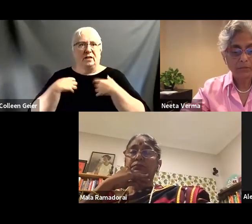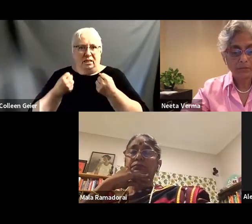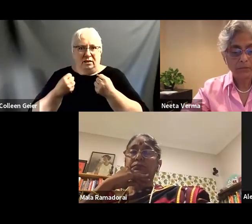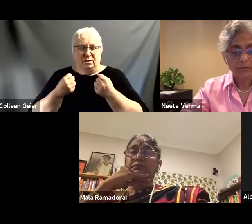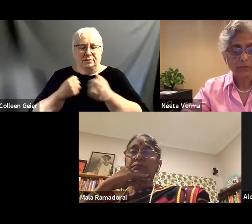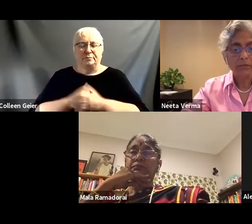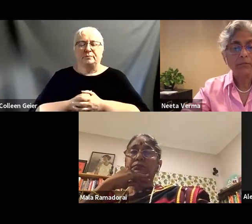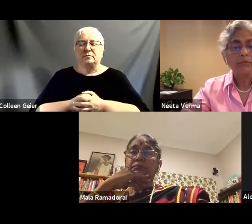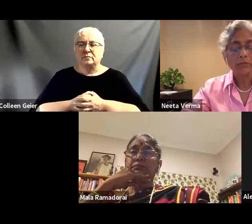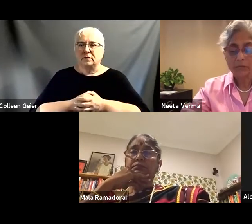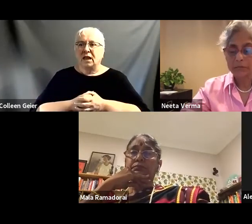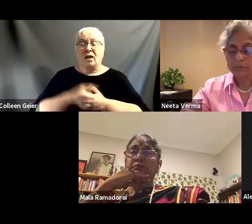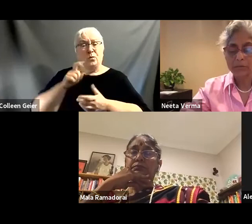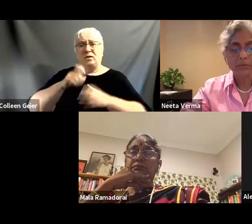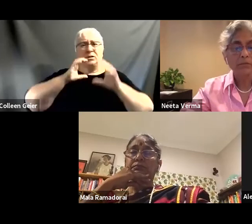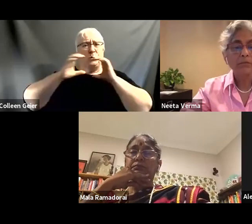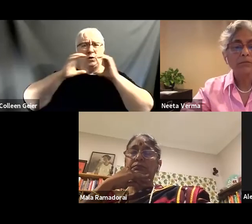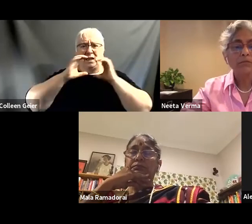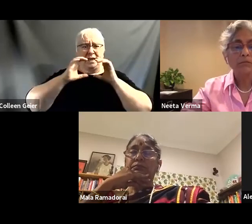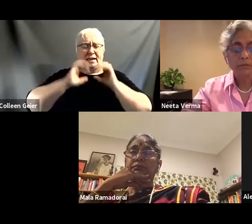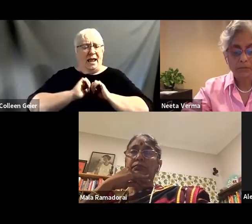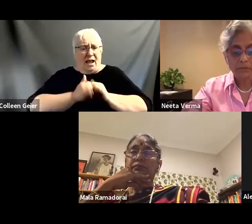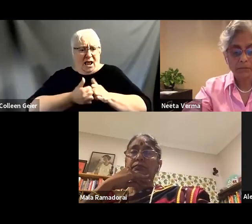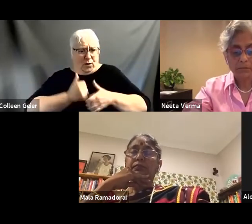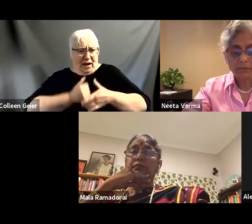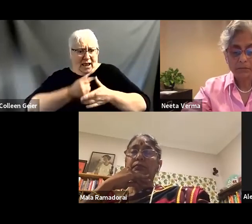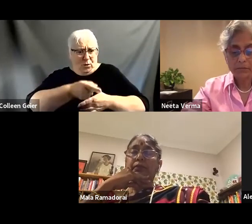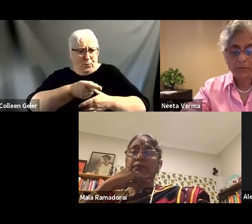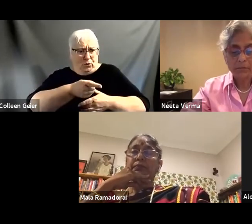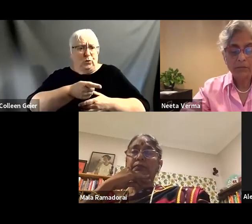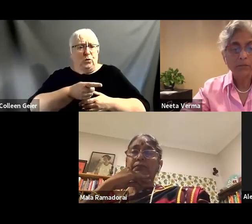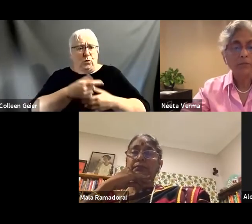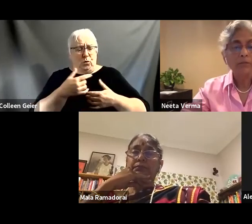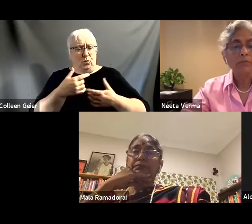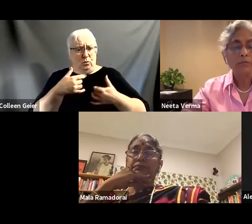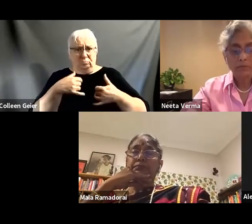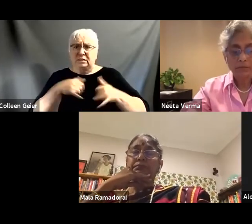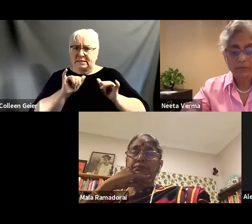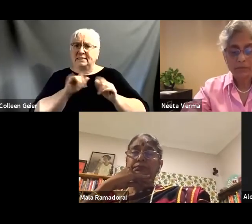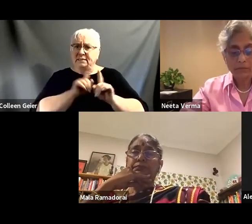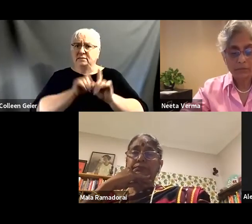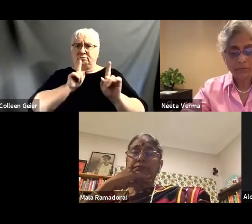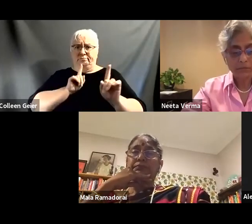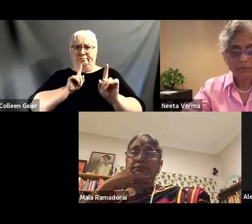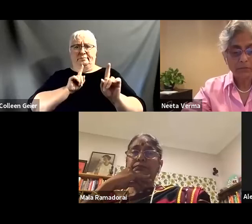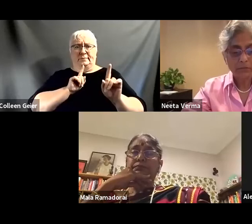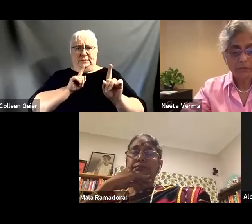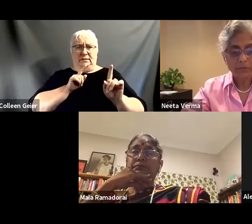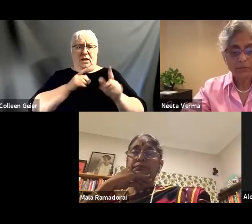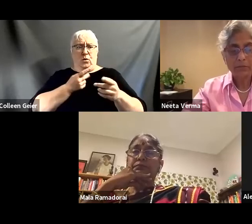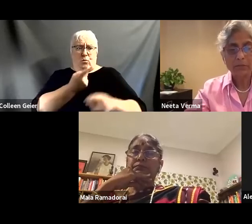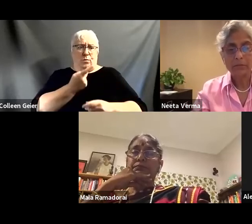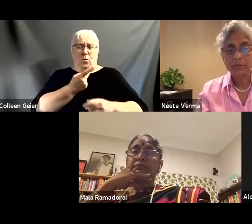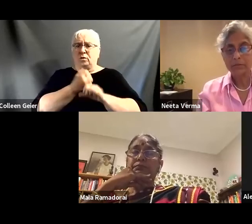serve your needs, how can I make sure your needs are served while maintaining social distancing that helps me and you.